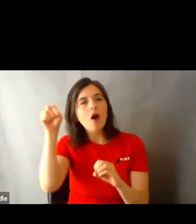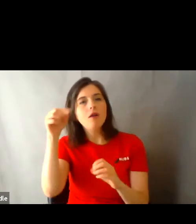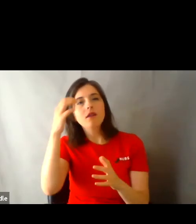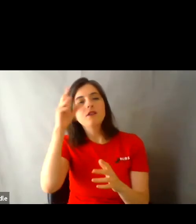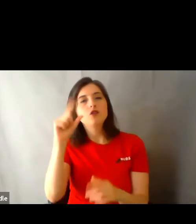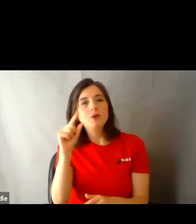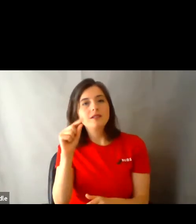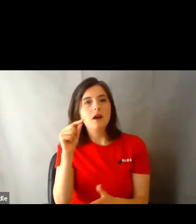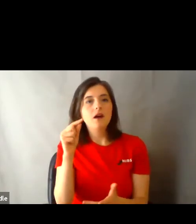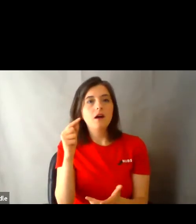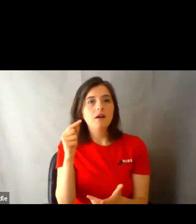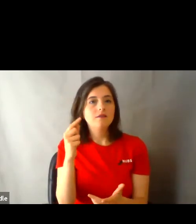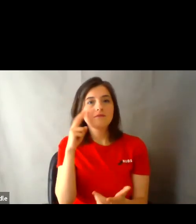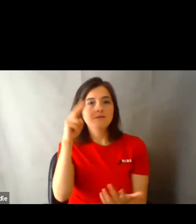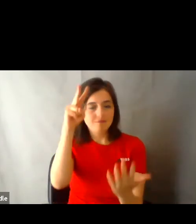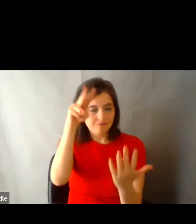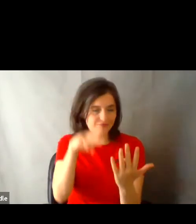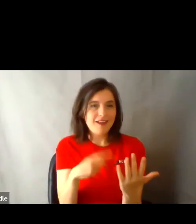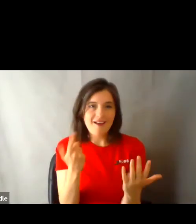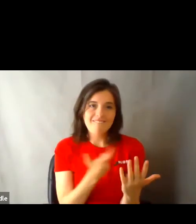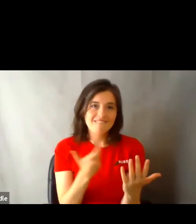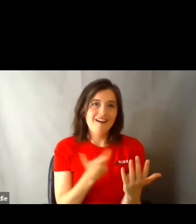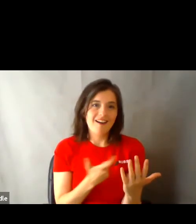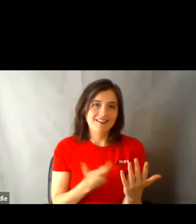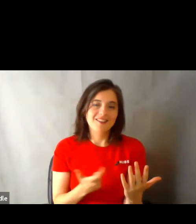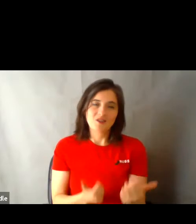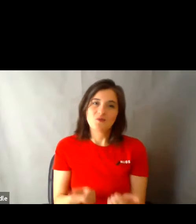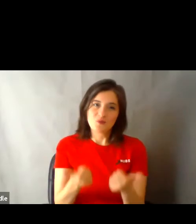much fun. Now,